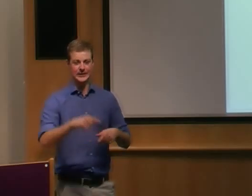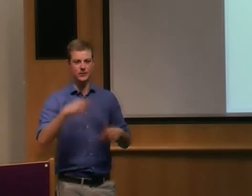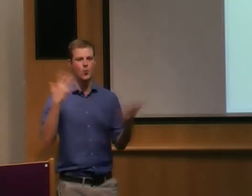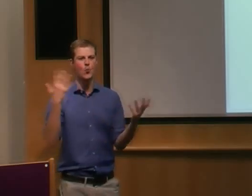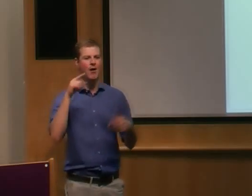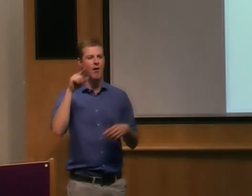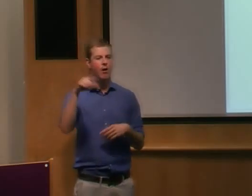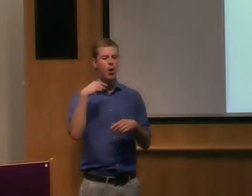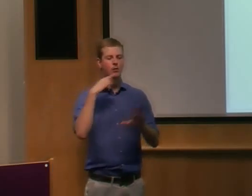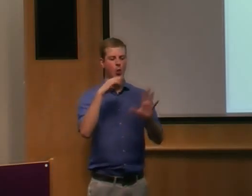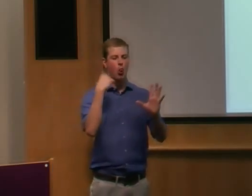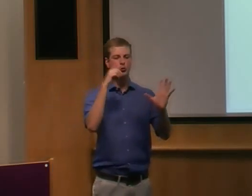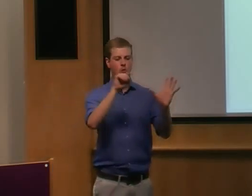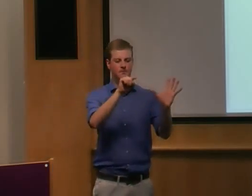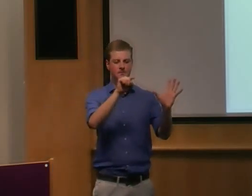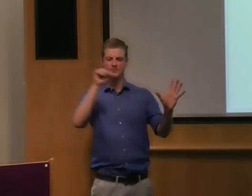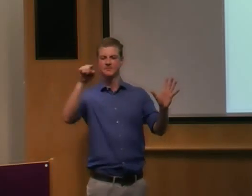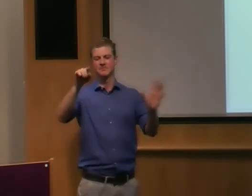ball just happened next week,